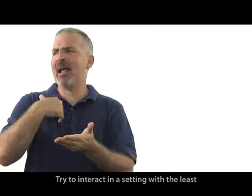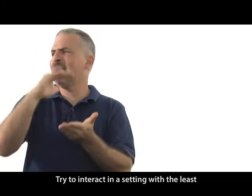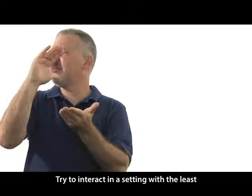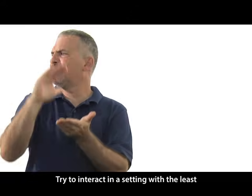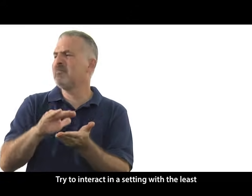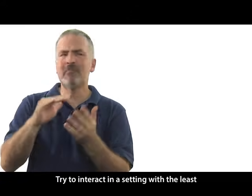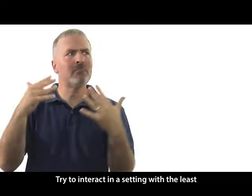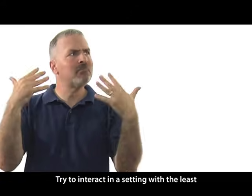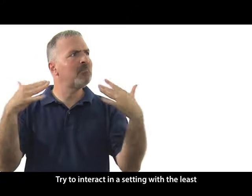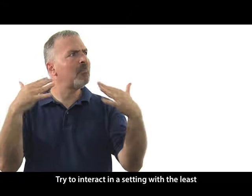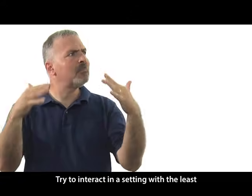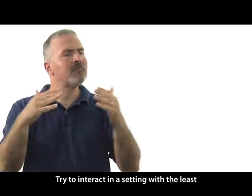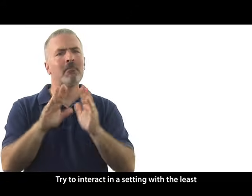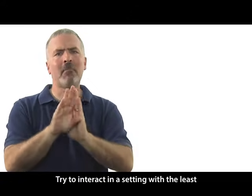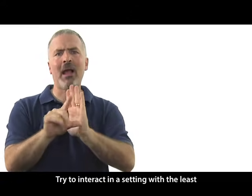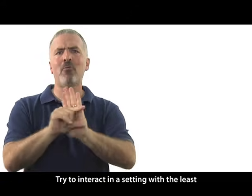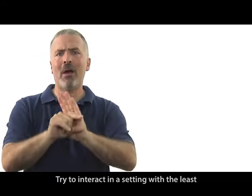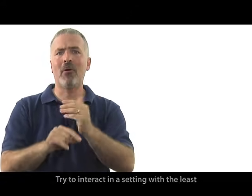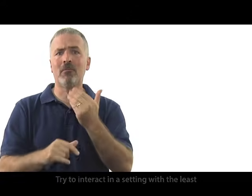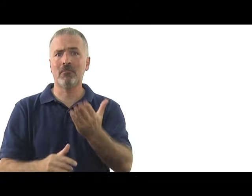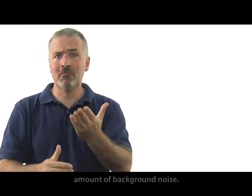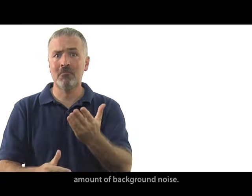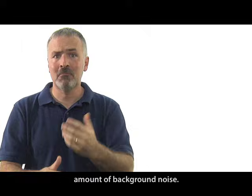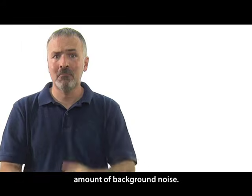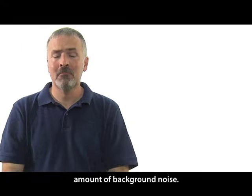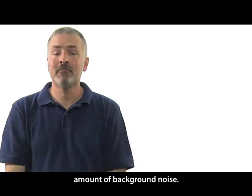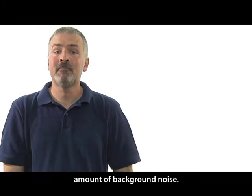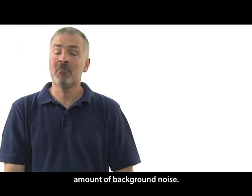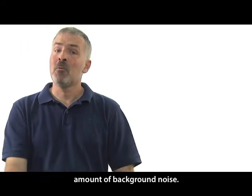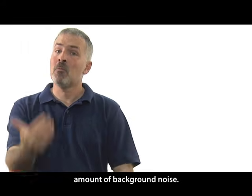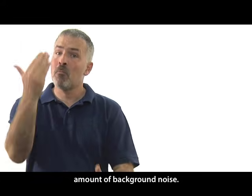Try to interact in a setting with the least amount of background noise.